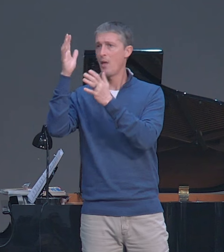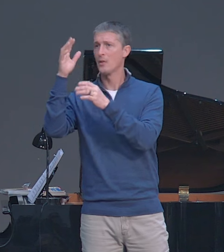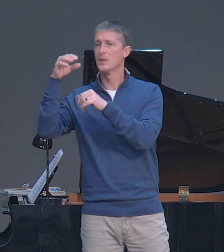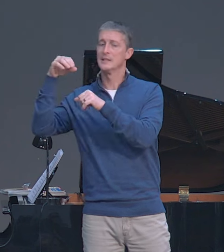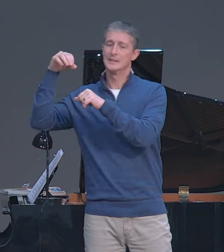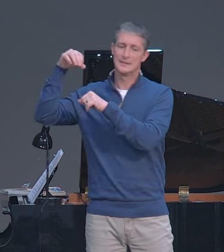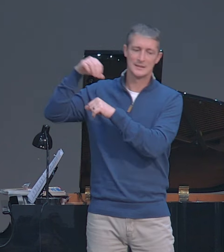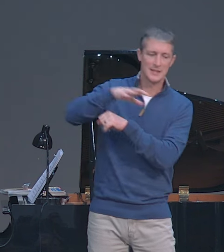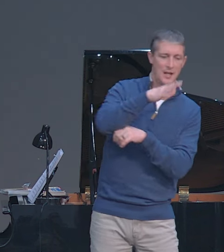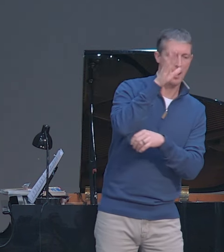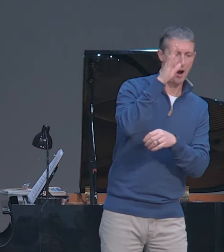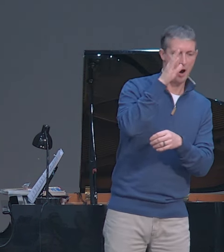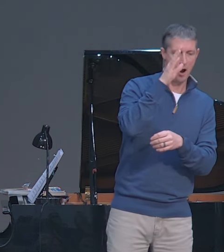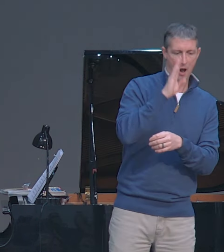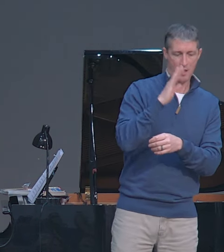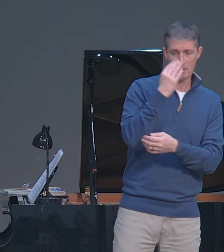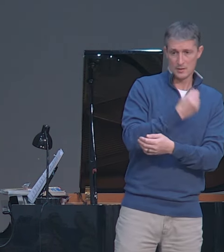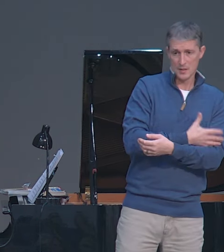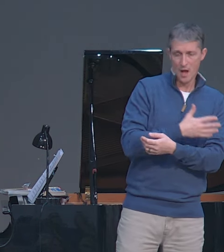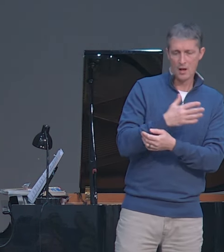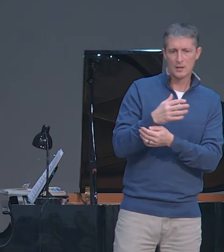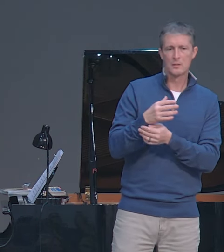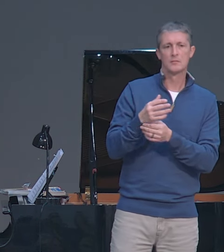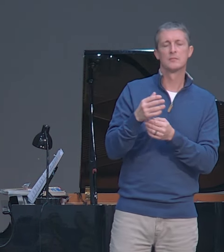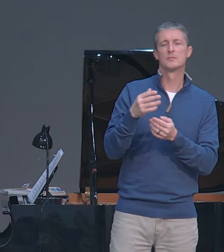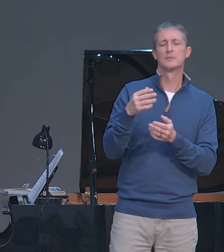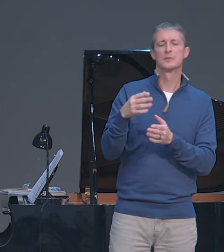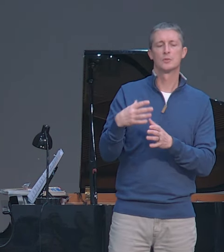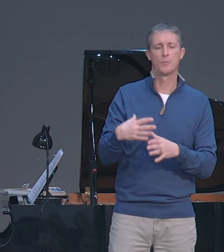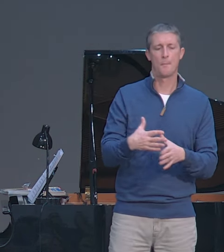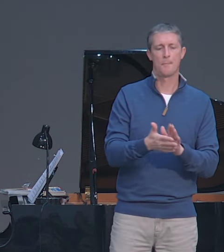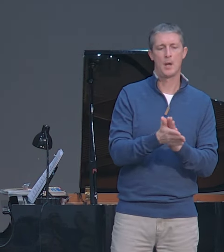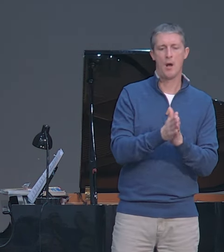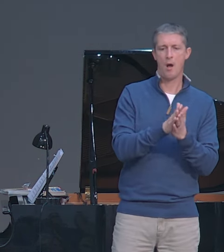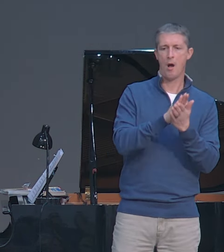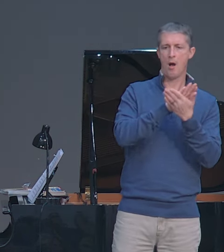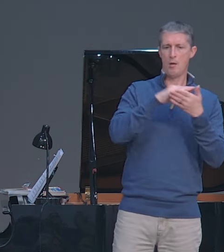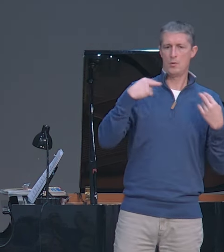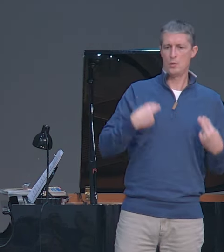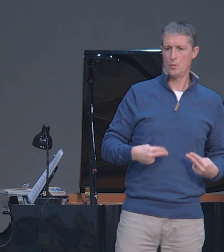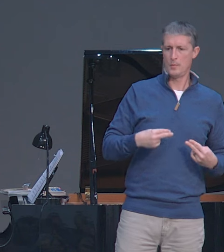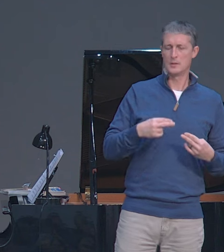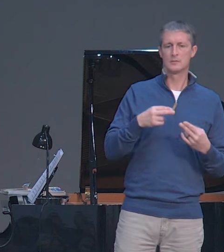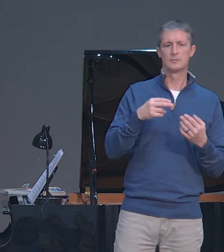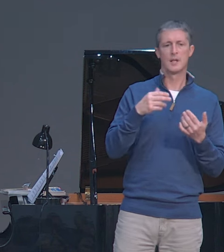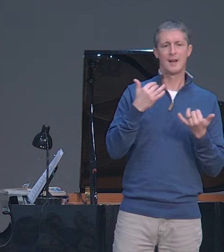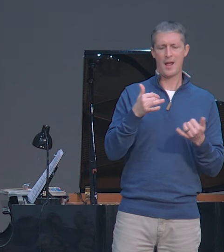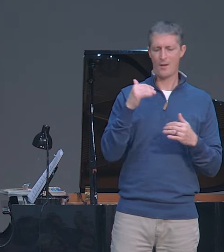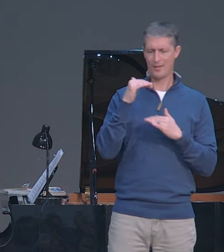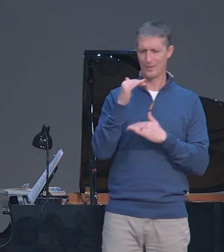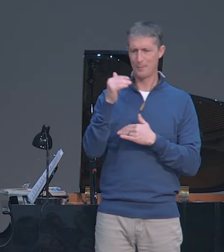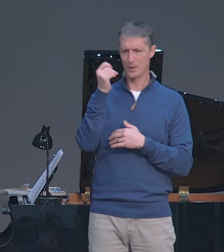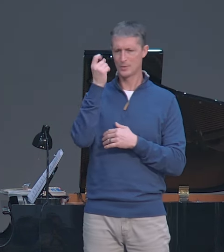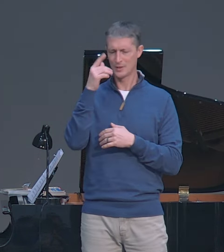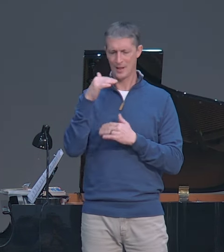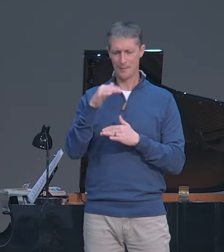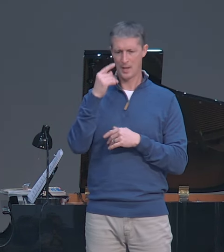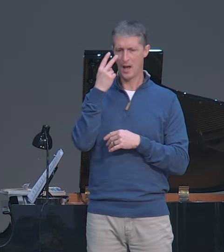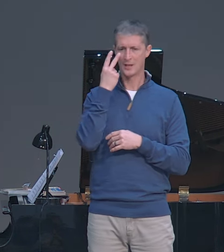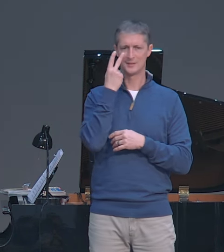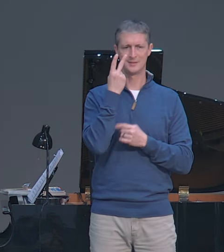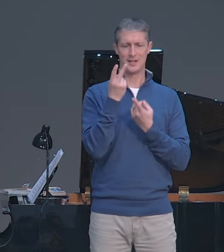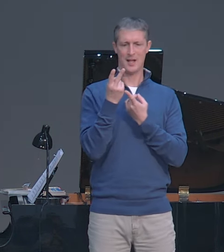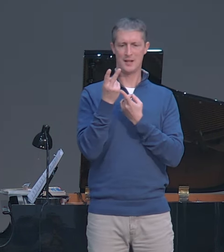he made himself visible to finite eyes. And in this sense, Jesus is the image of